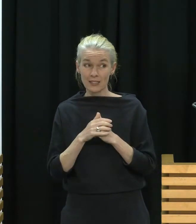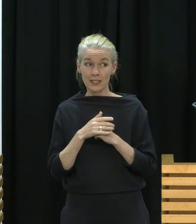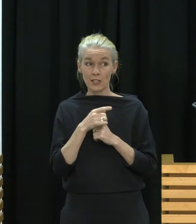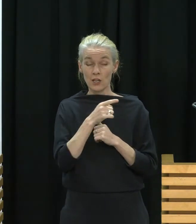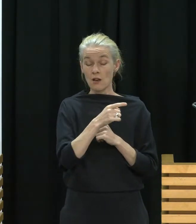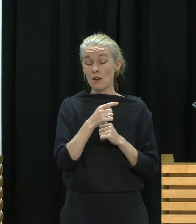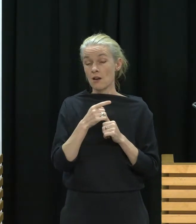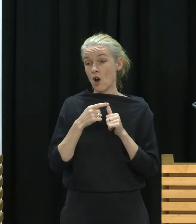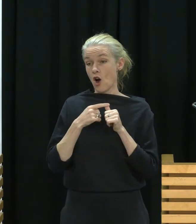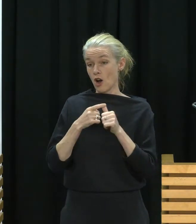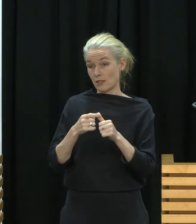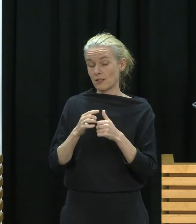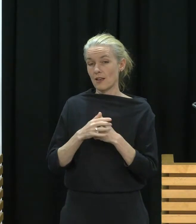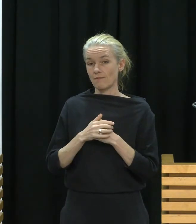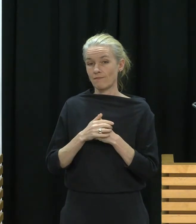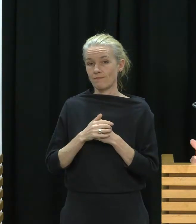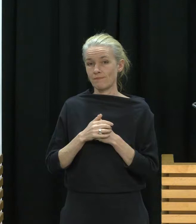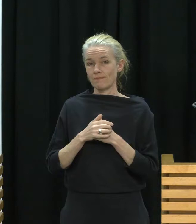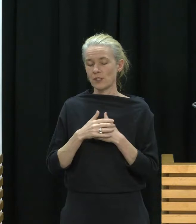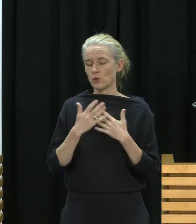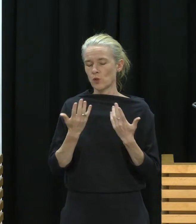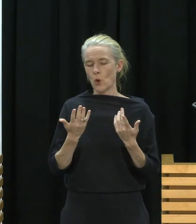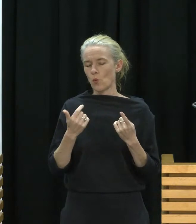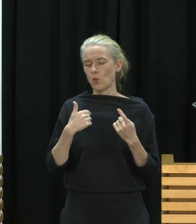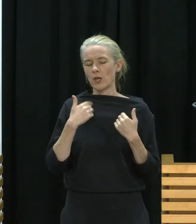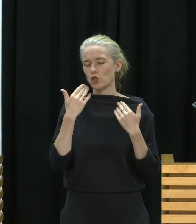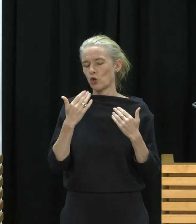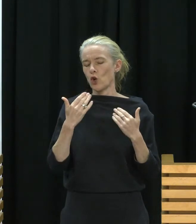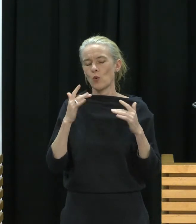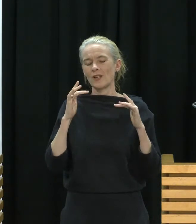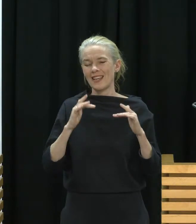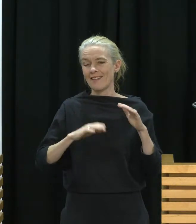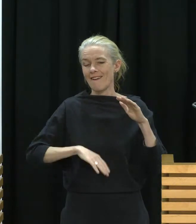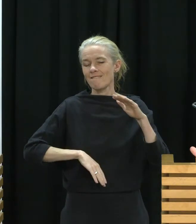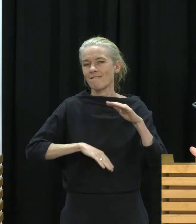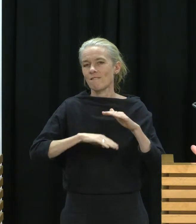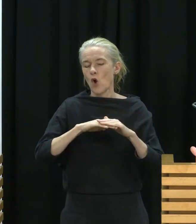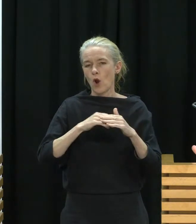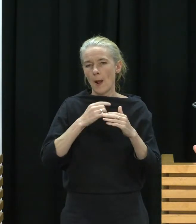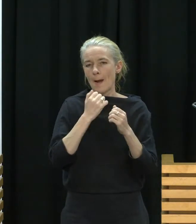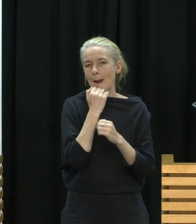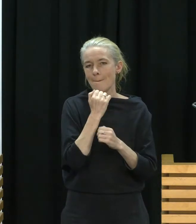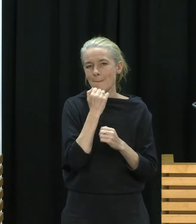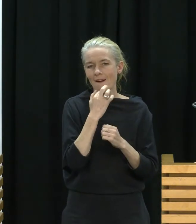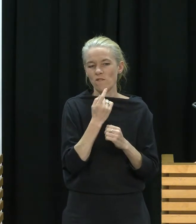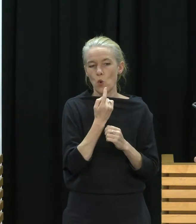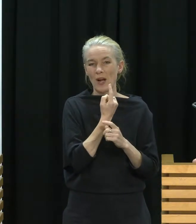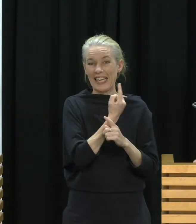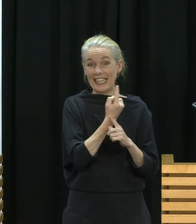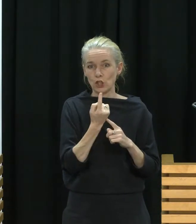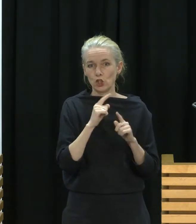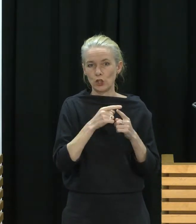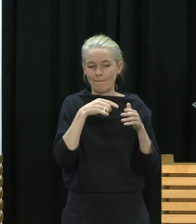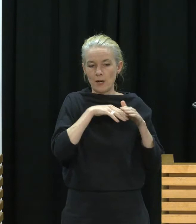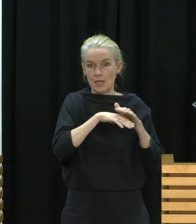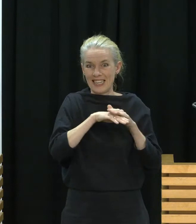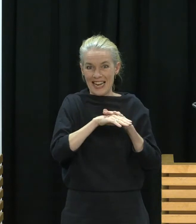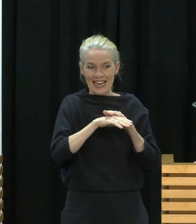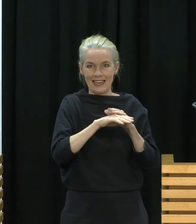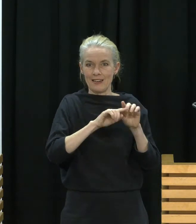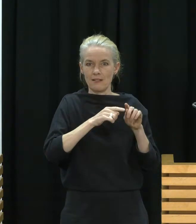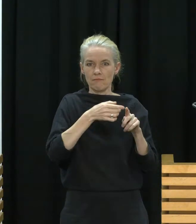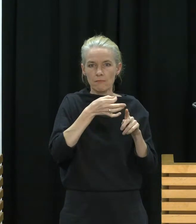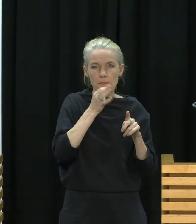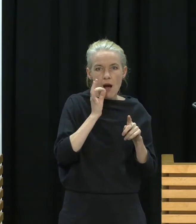single locations we do, but in the larger locations we don't. We've got quite a number, about around 1,750 in